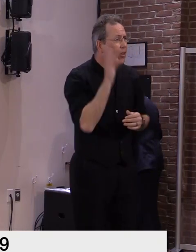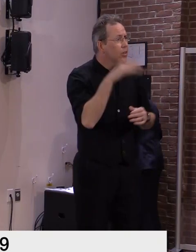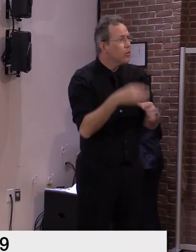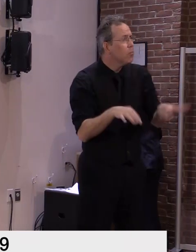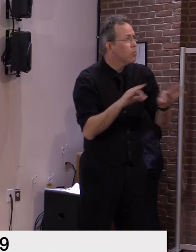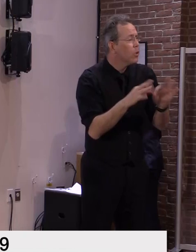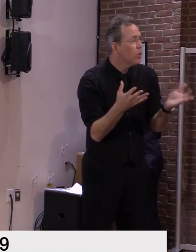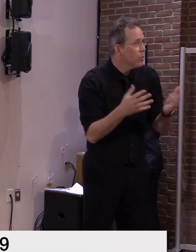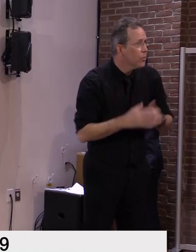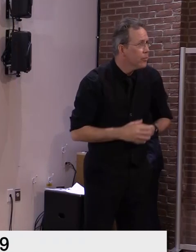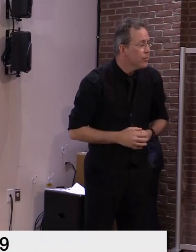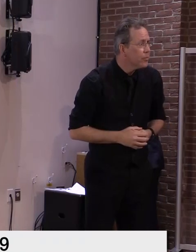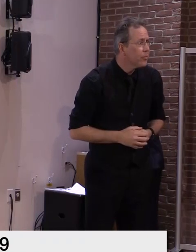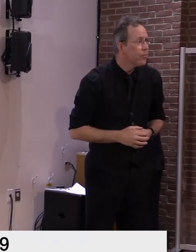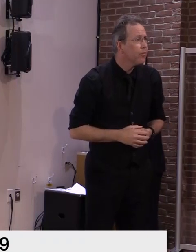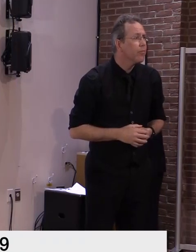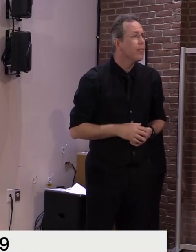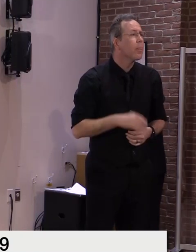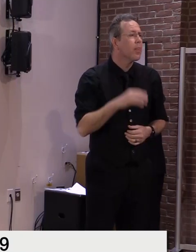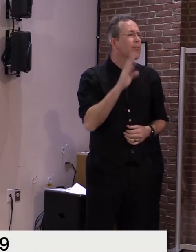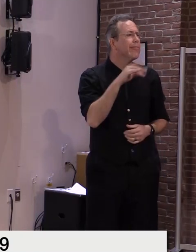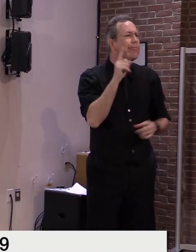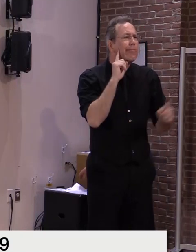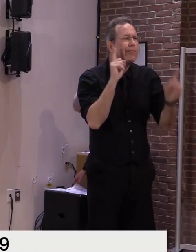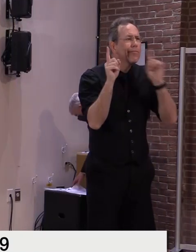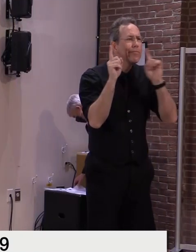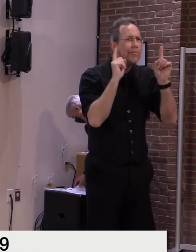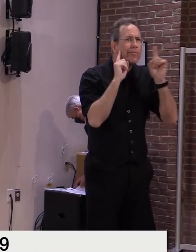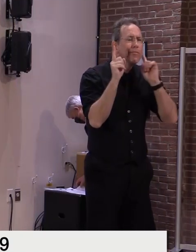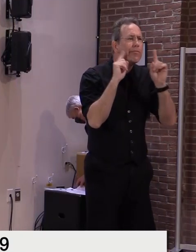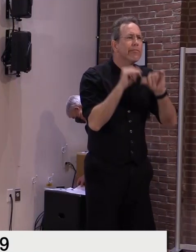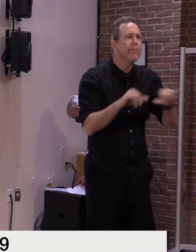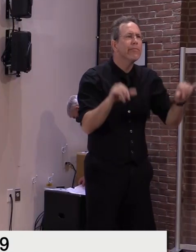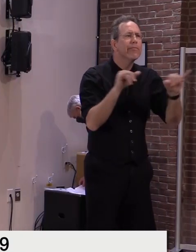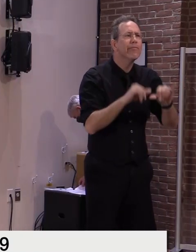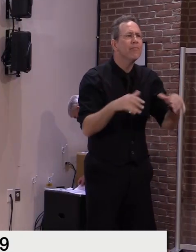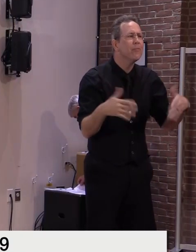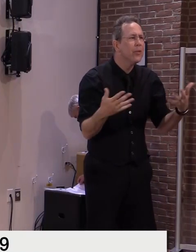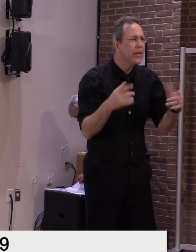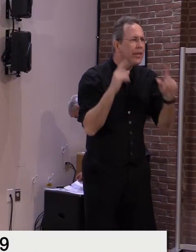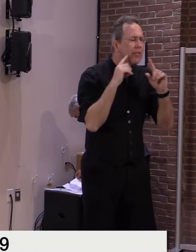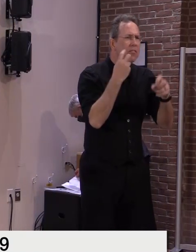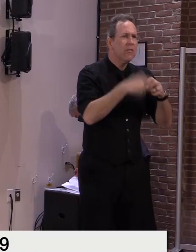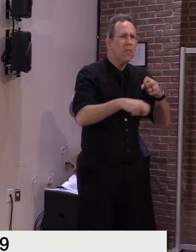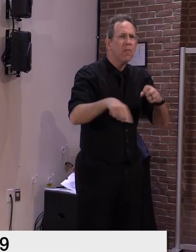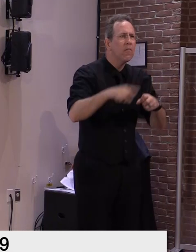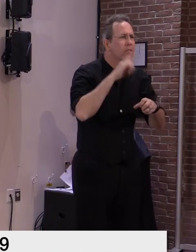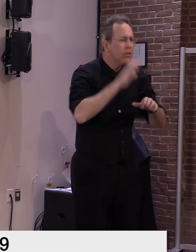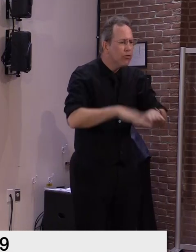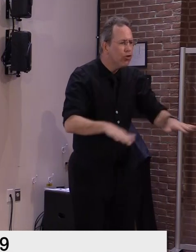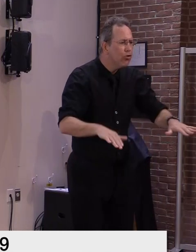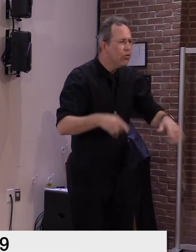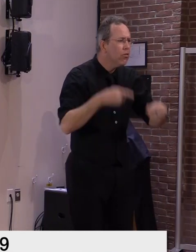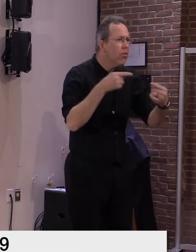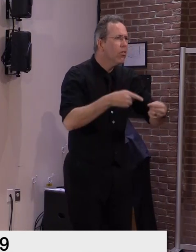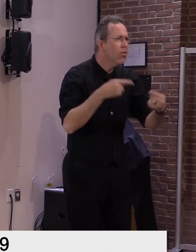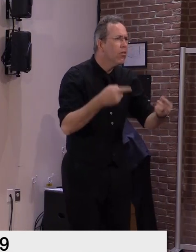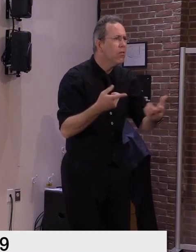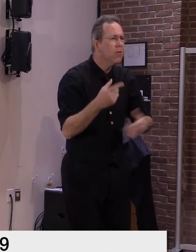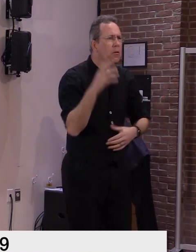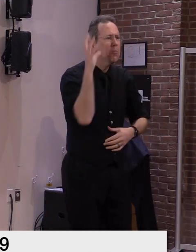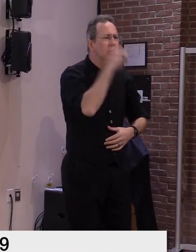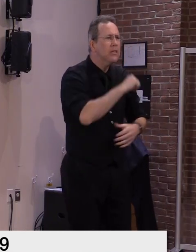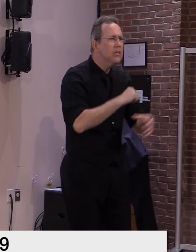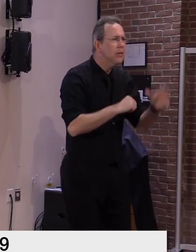heard us talk about before, this has been a tough year for our kids. Less in-person